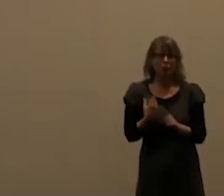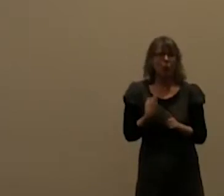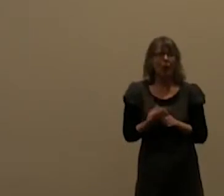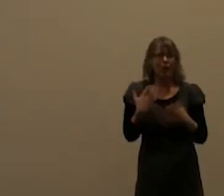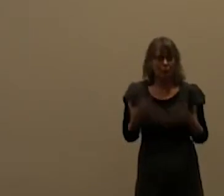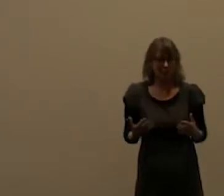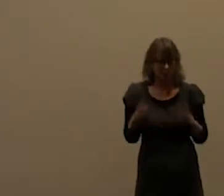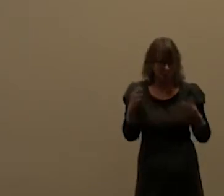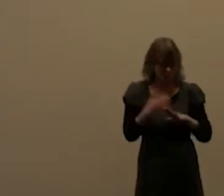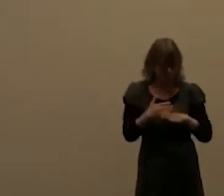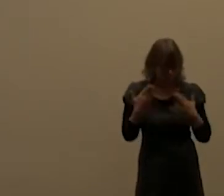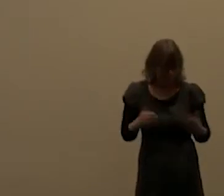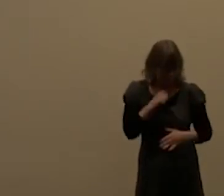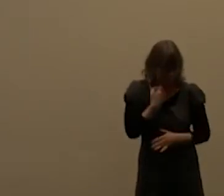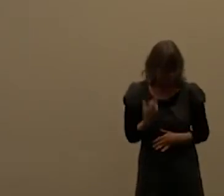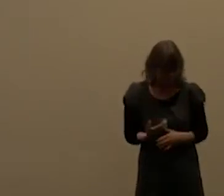hopefully it'll load here.